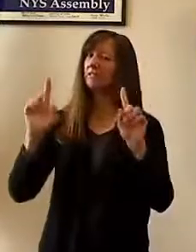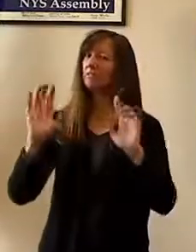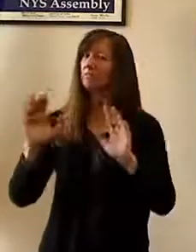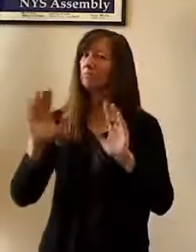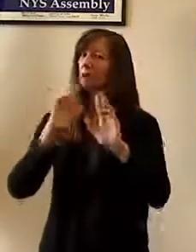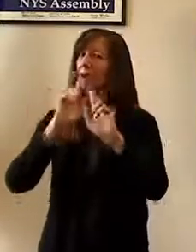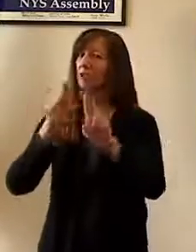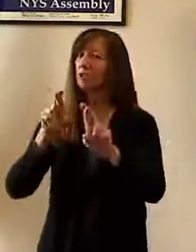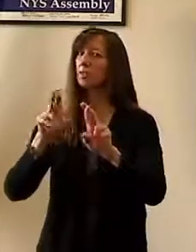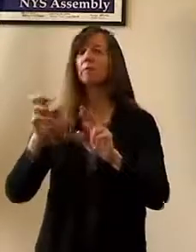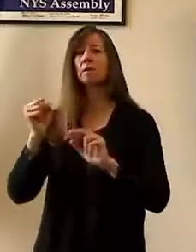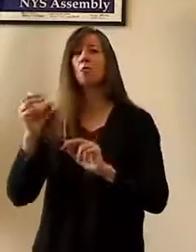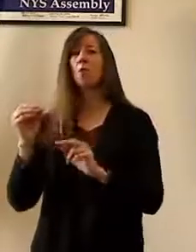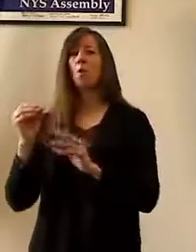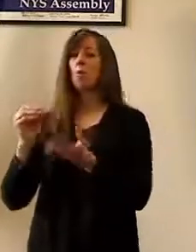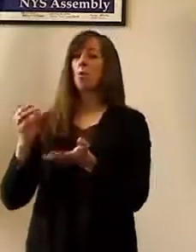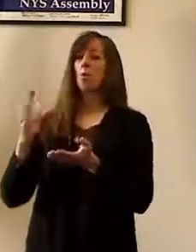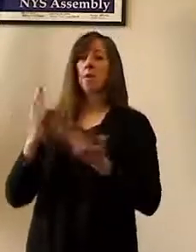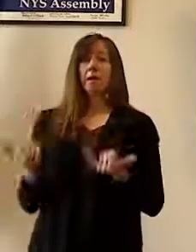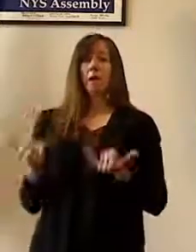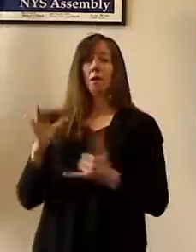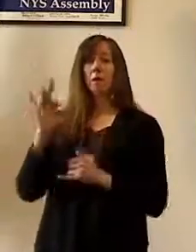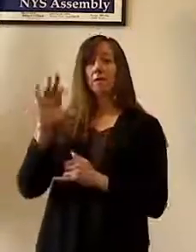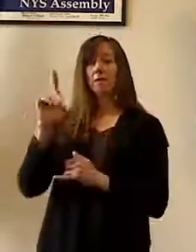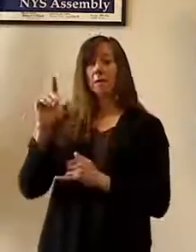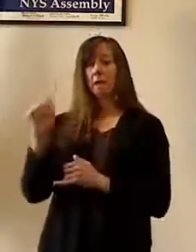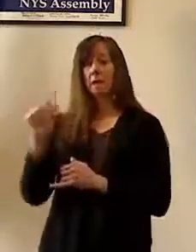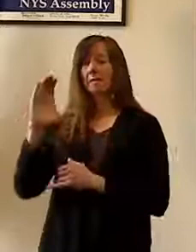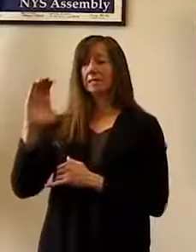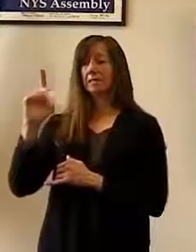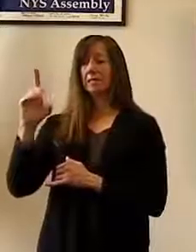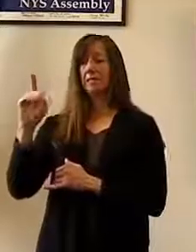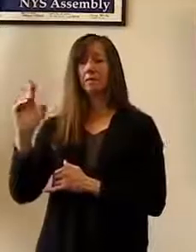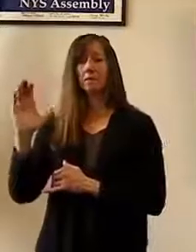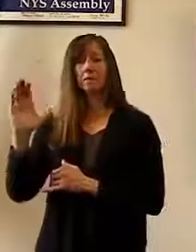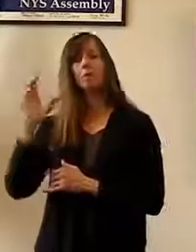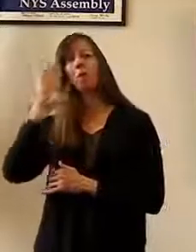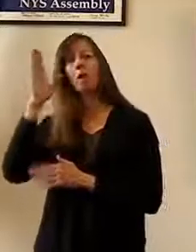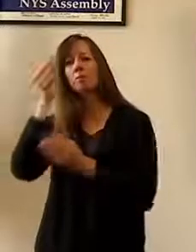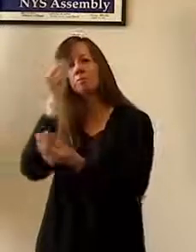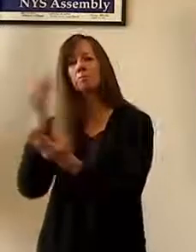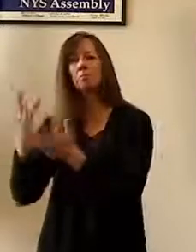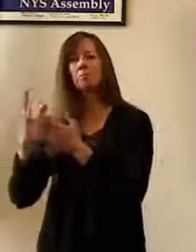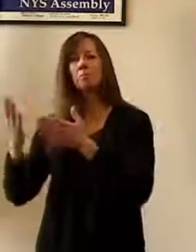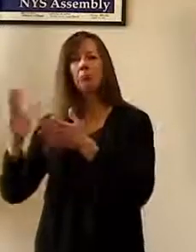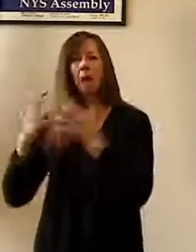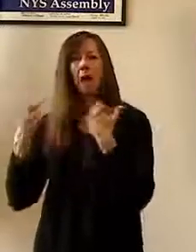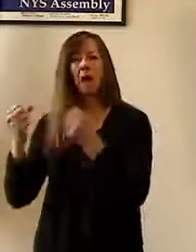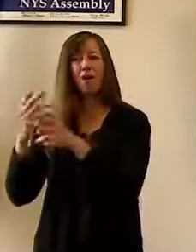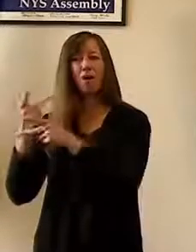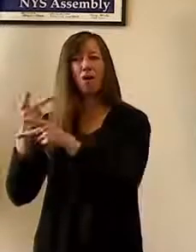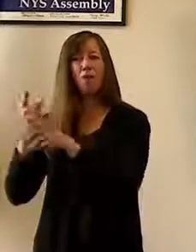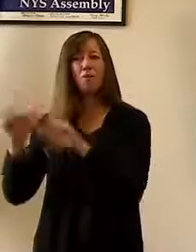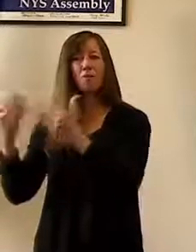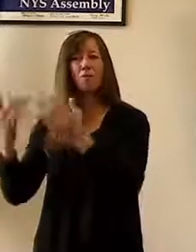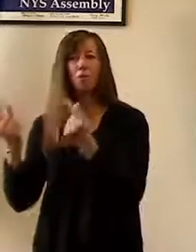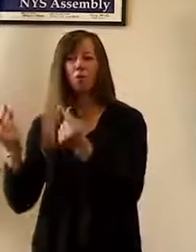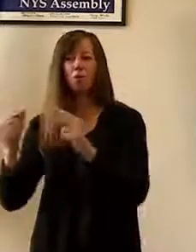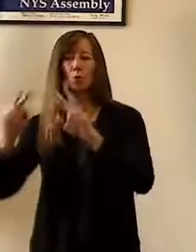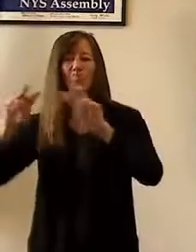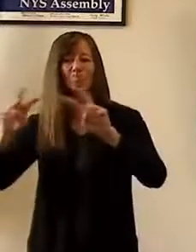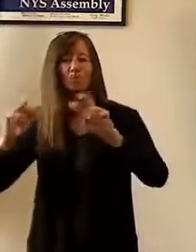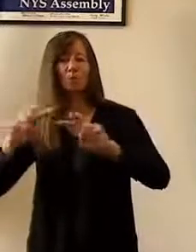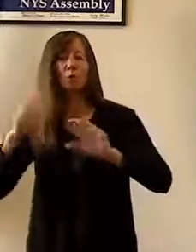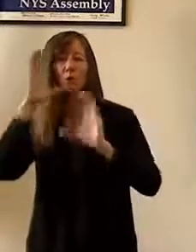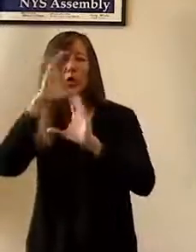look for. The other purpose was to notify the general public that if they are indeed